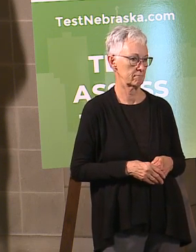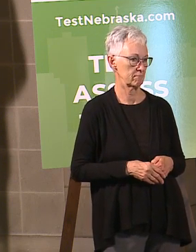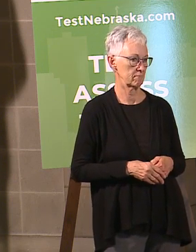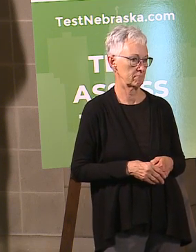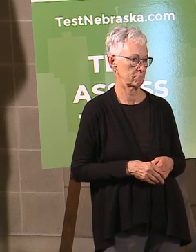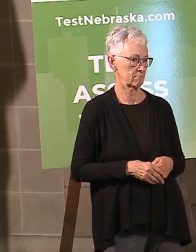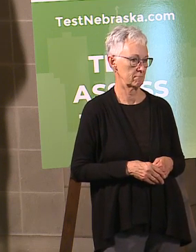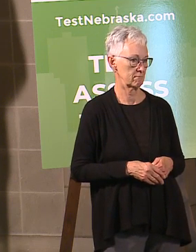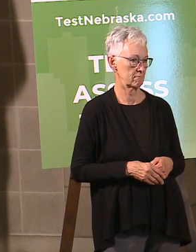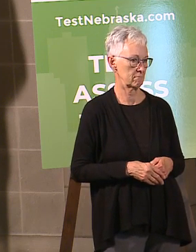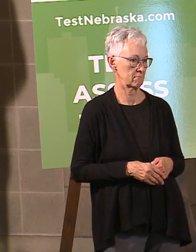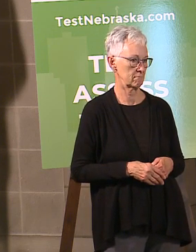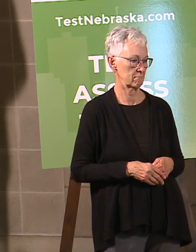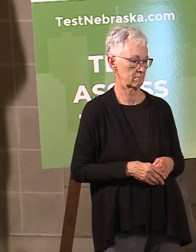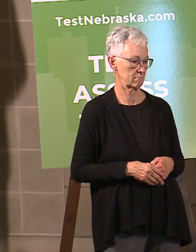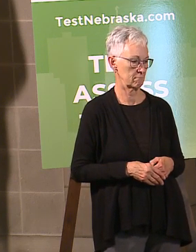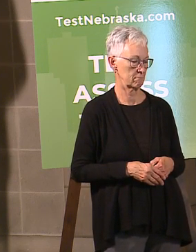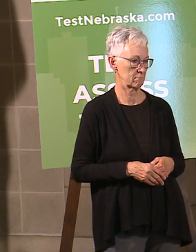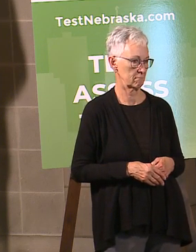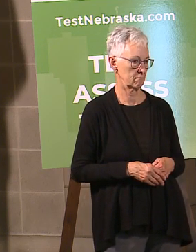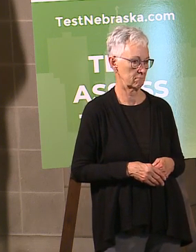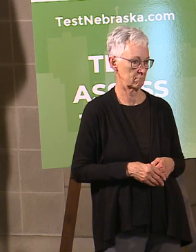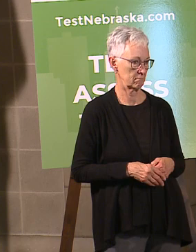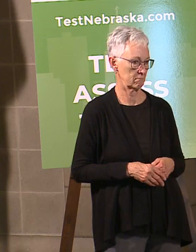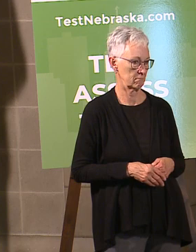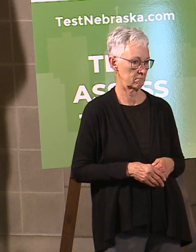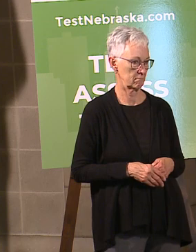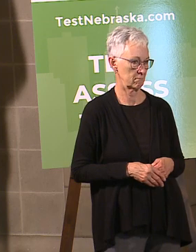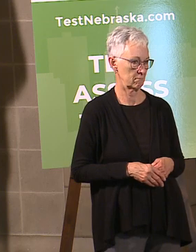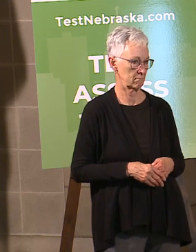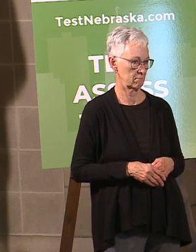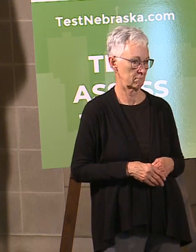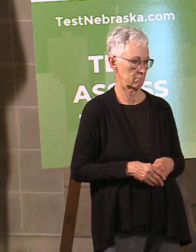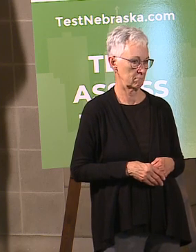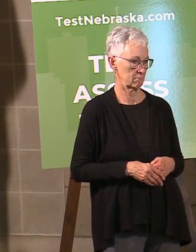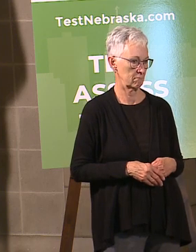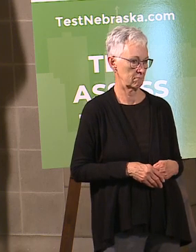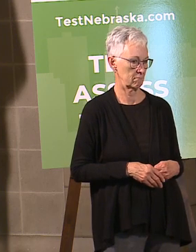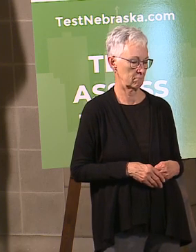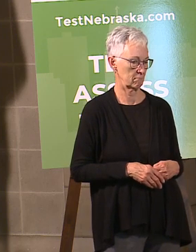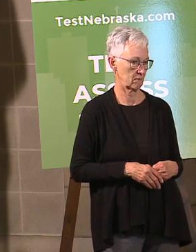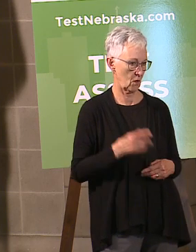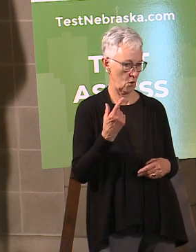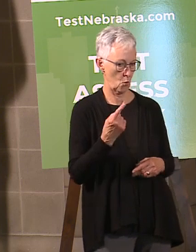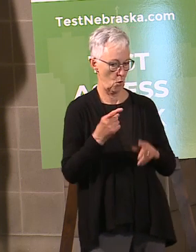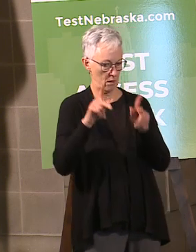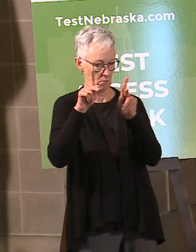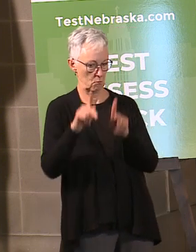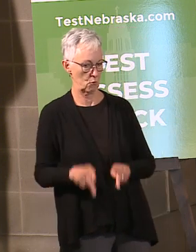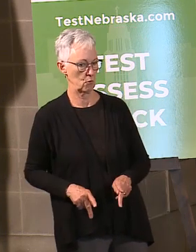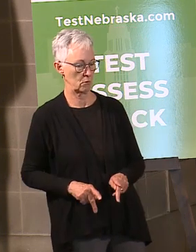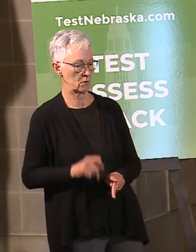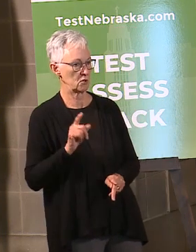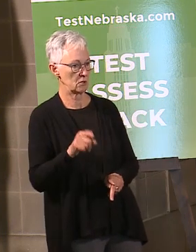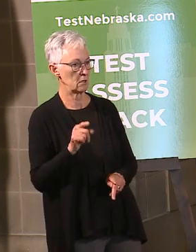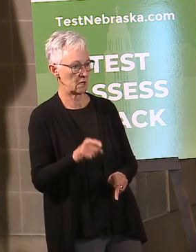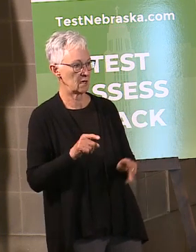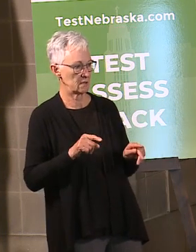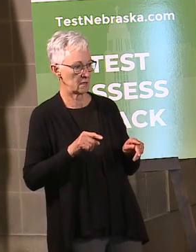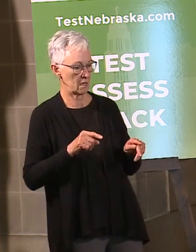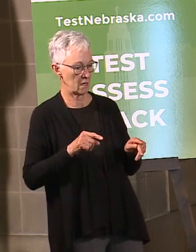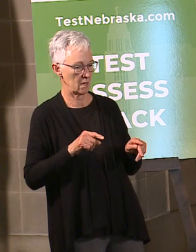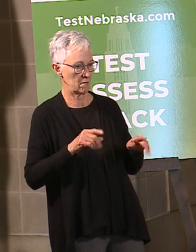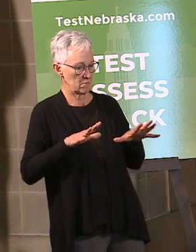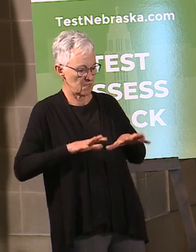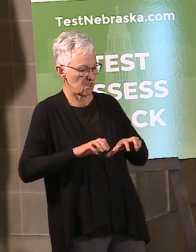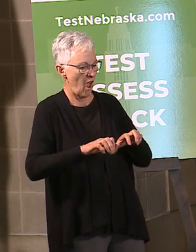licensed massage therapist returning to work. Her clientele is significantly reduced. Can she still be eligible for partial payment?